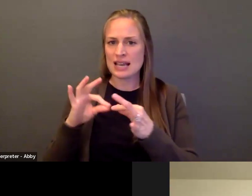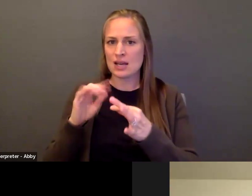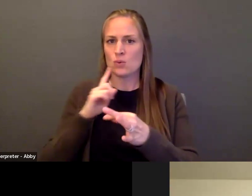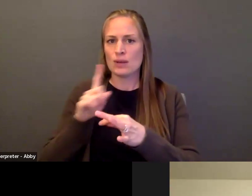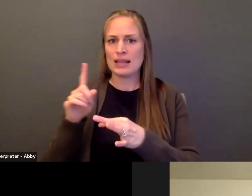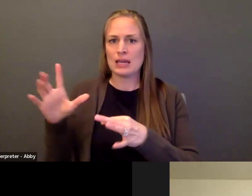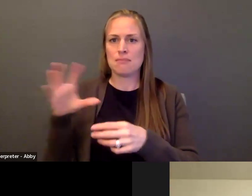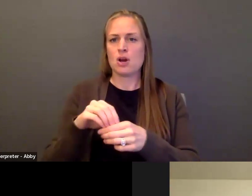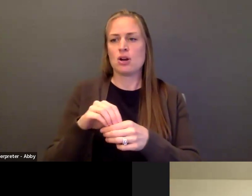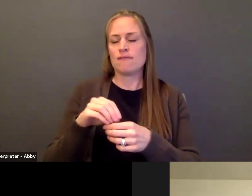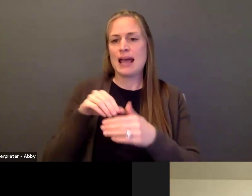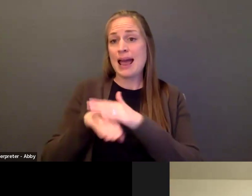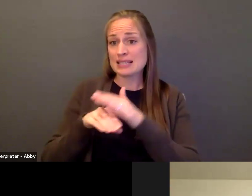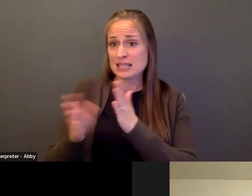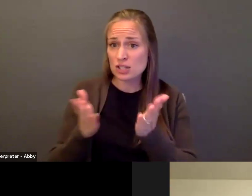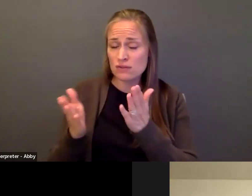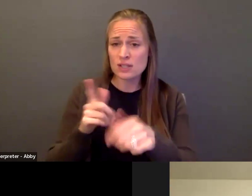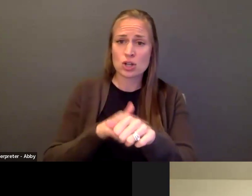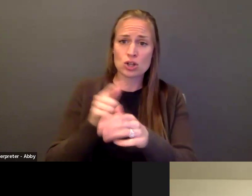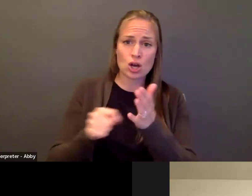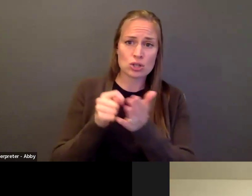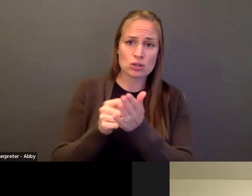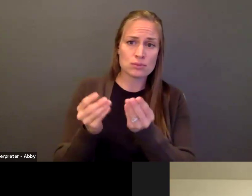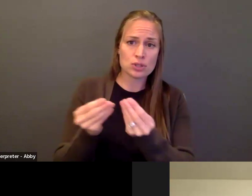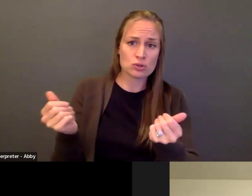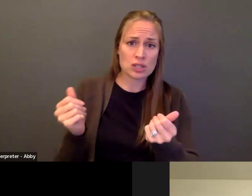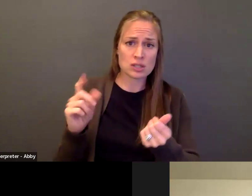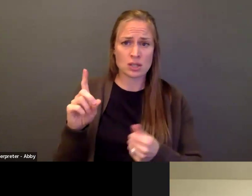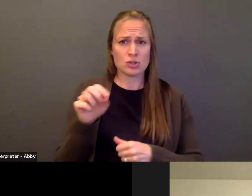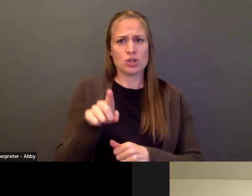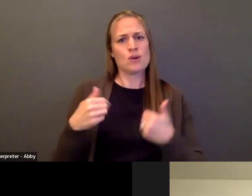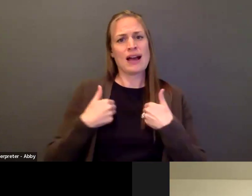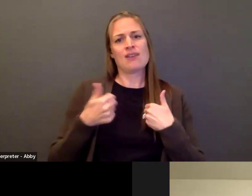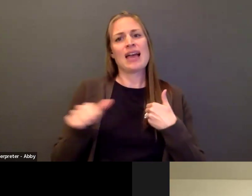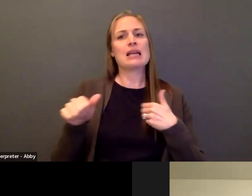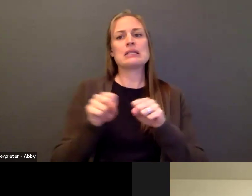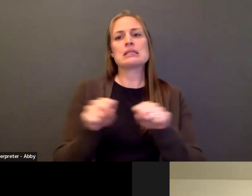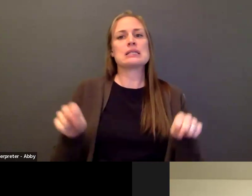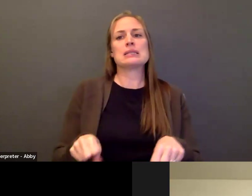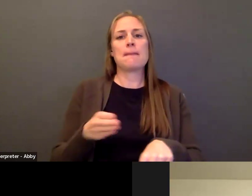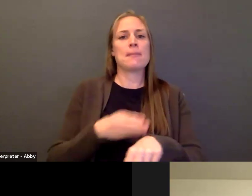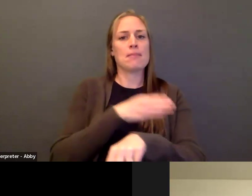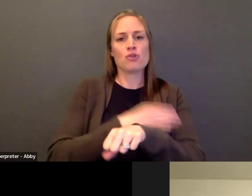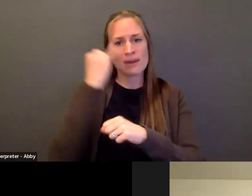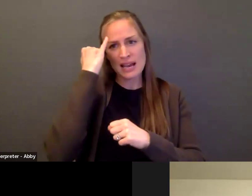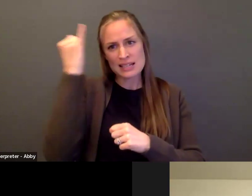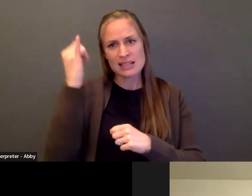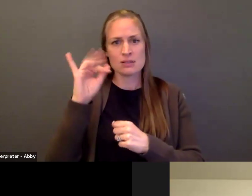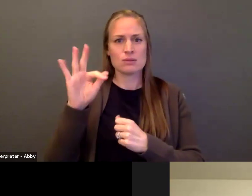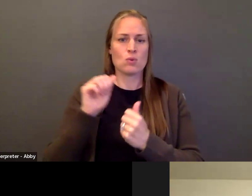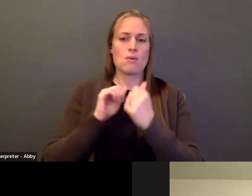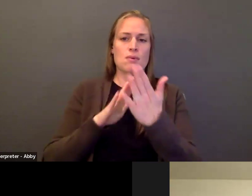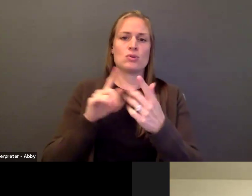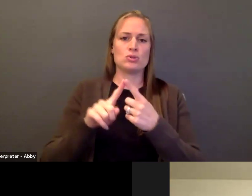term solutions. Did you have any other system improvement ideas or approach to crisis response